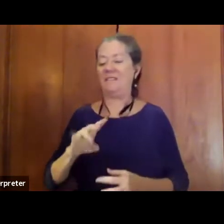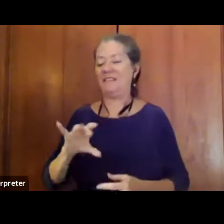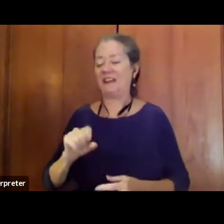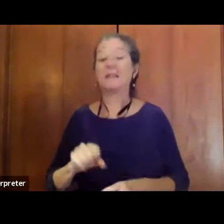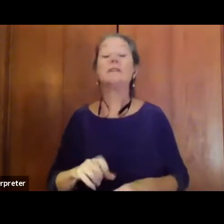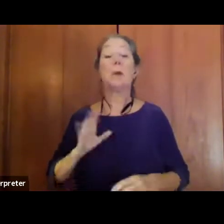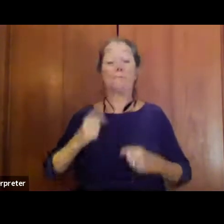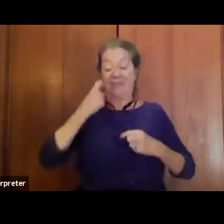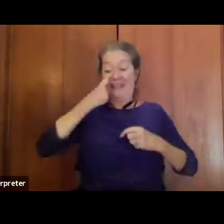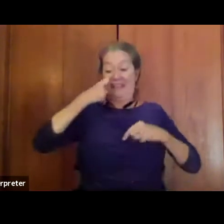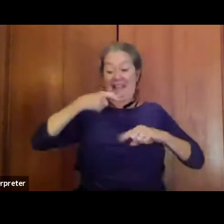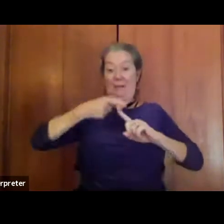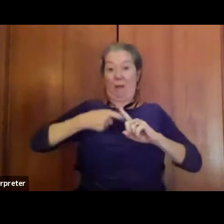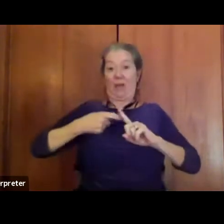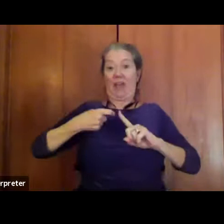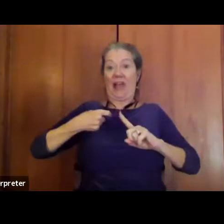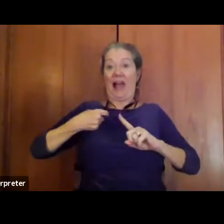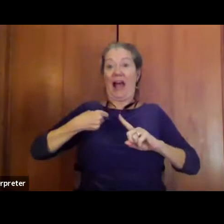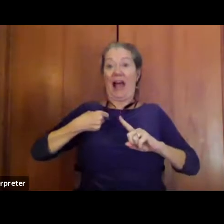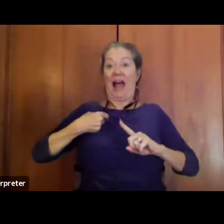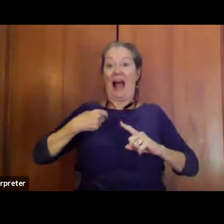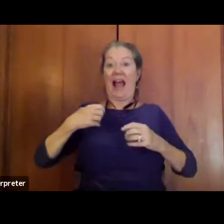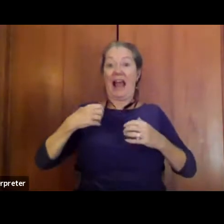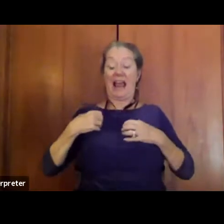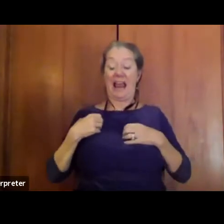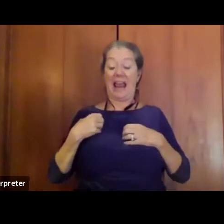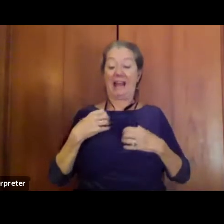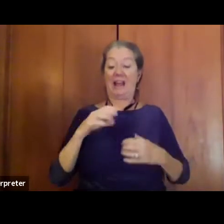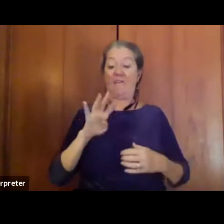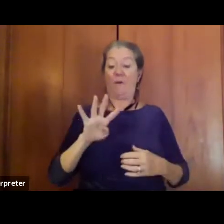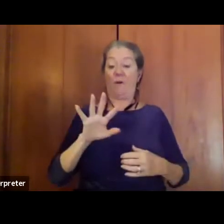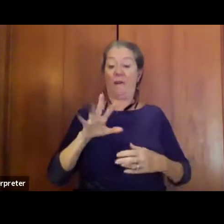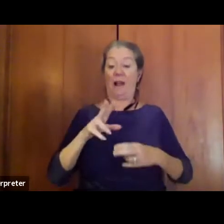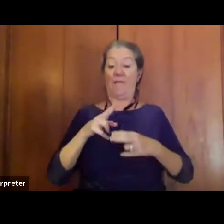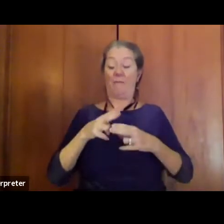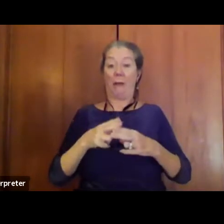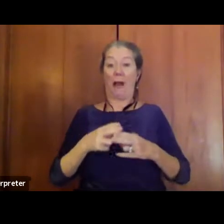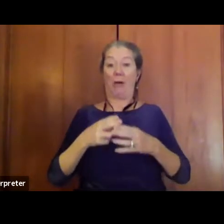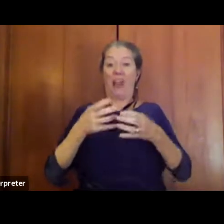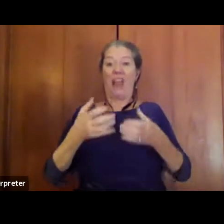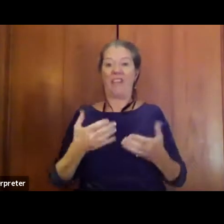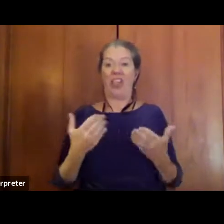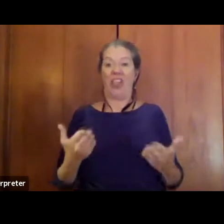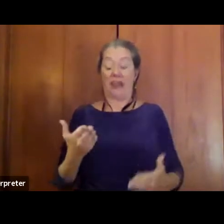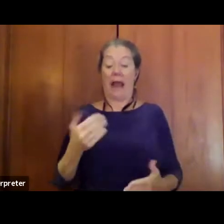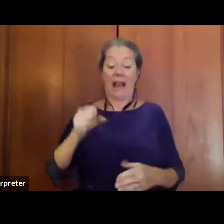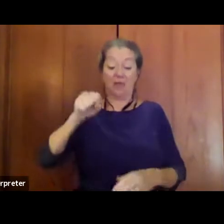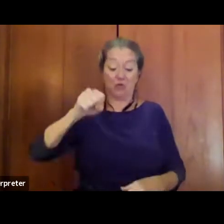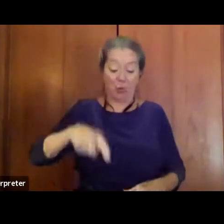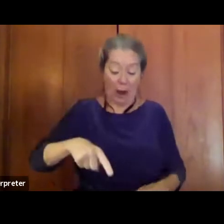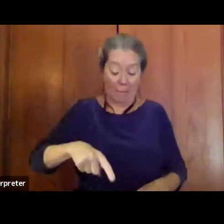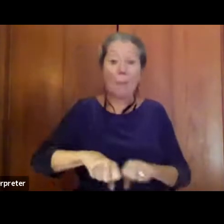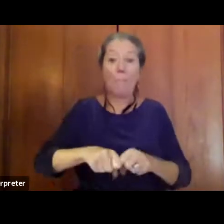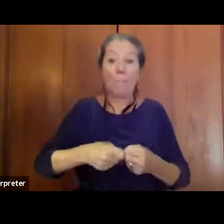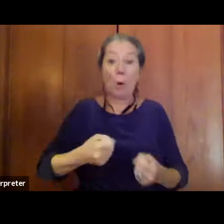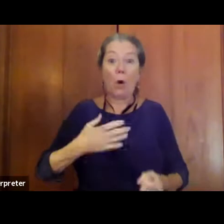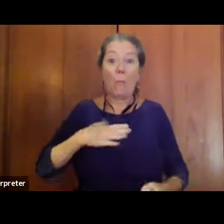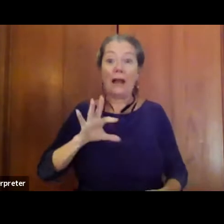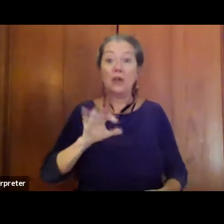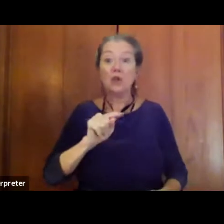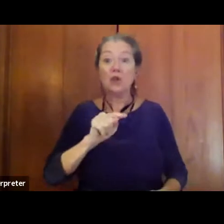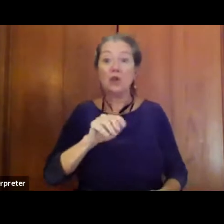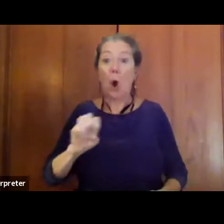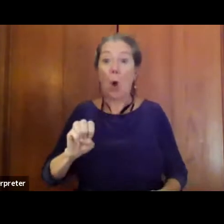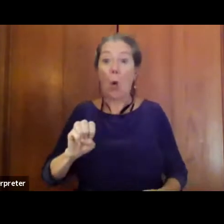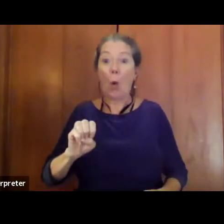dropped a 45-pound weight on my big toe and fractured it at the gym. I don't recommend this as a way of getting out of working out. It hurt